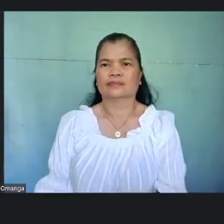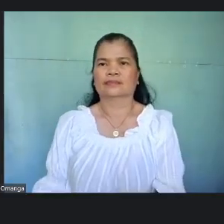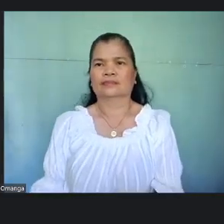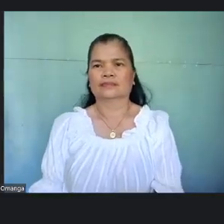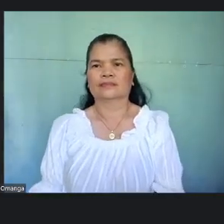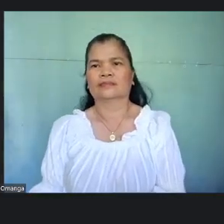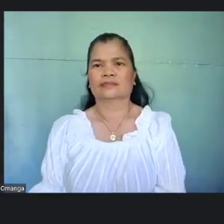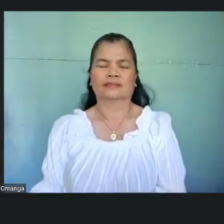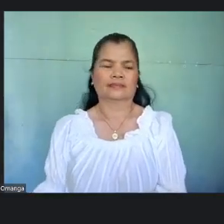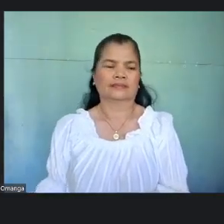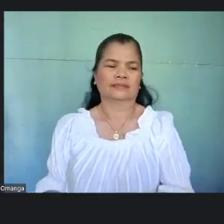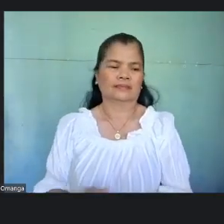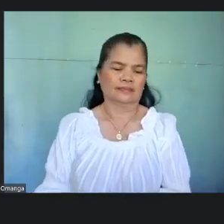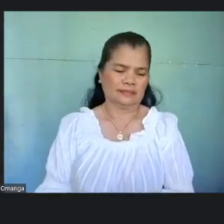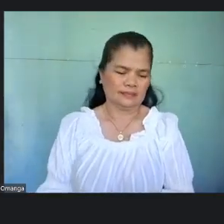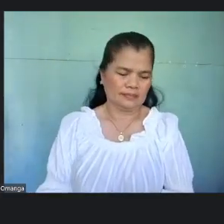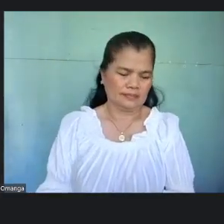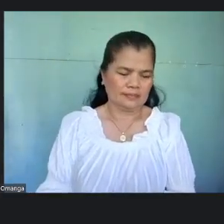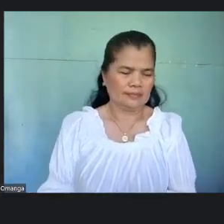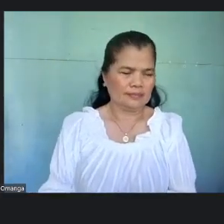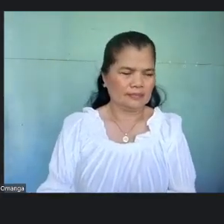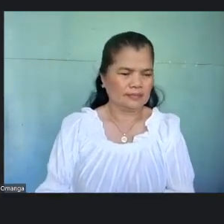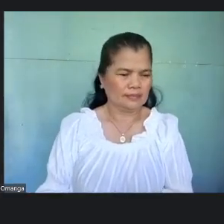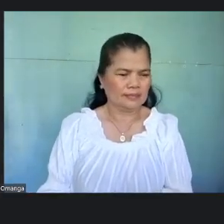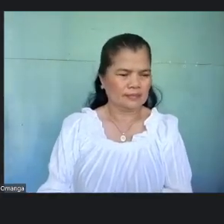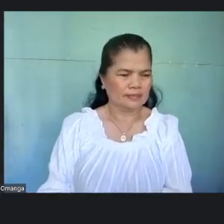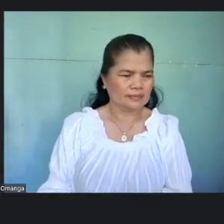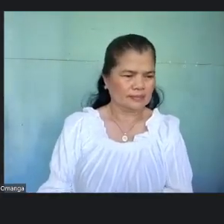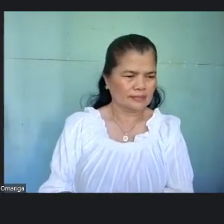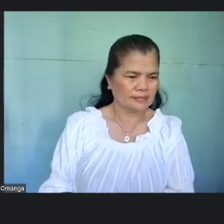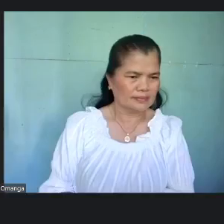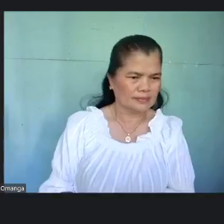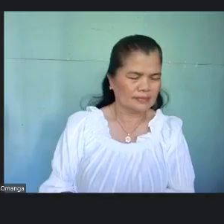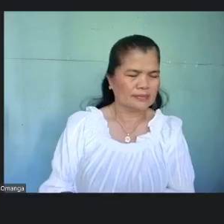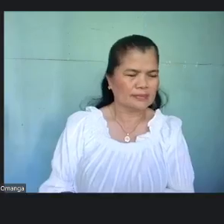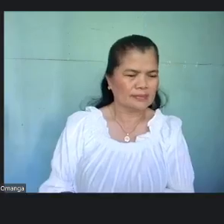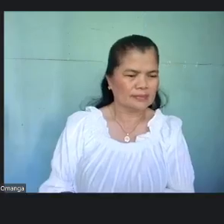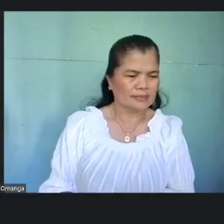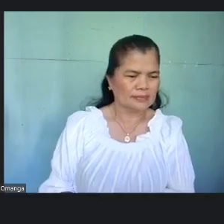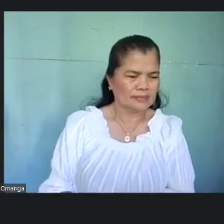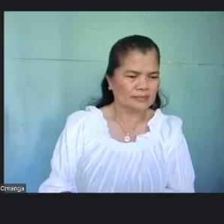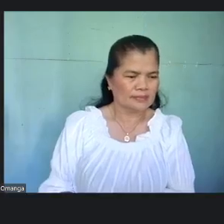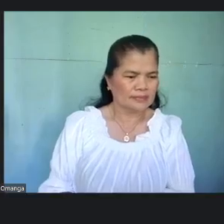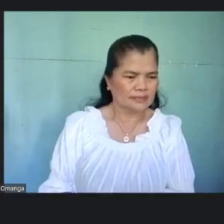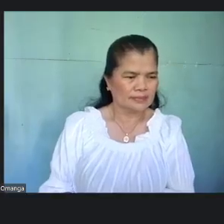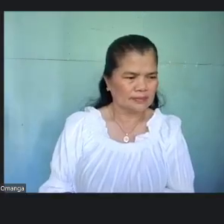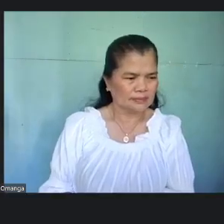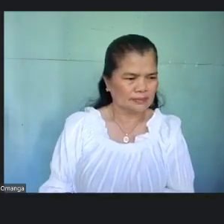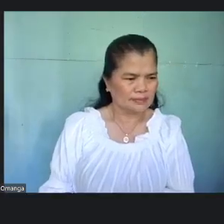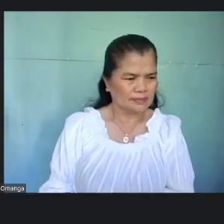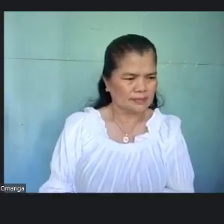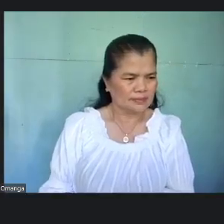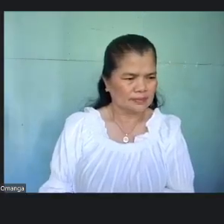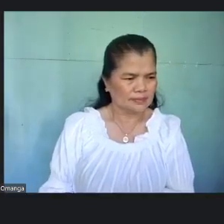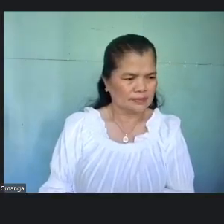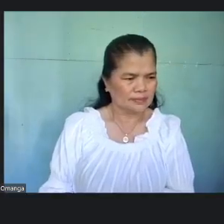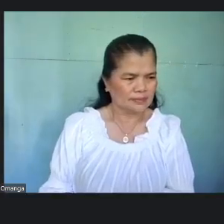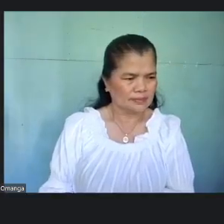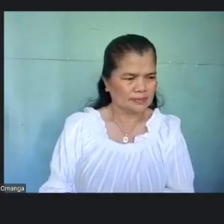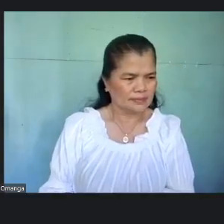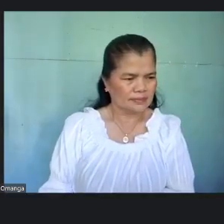classrooms. Now, in 2020, I was the project leader of a research